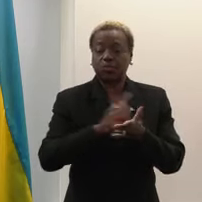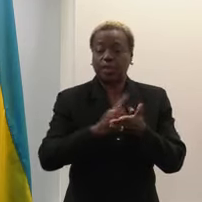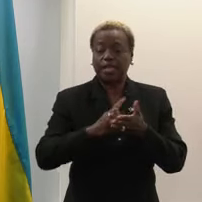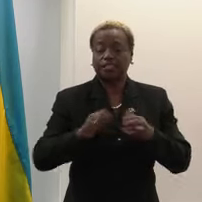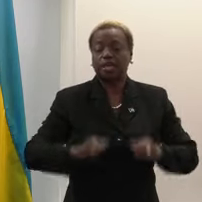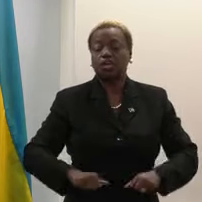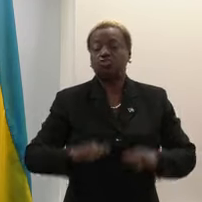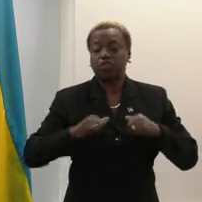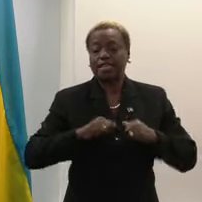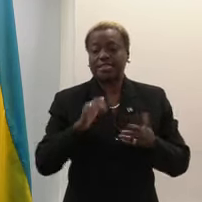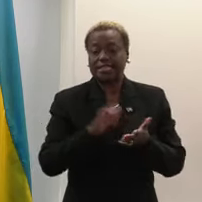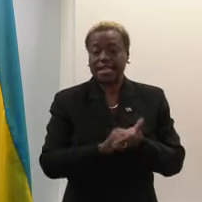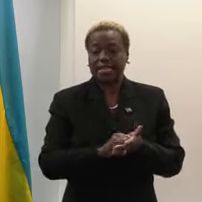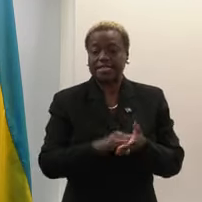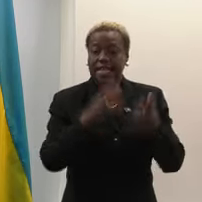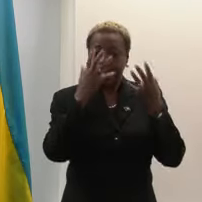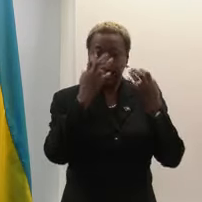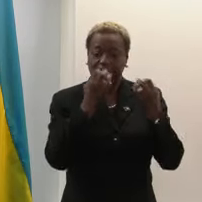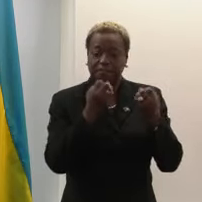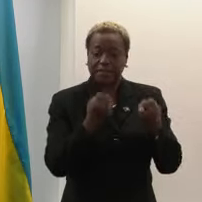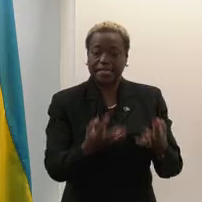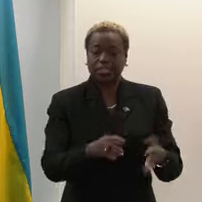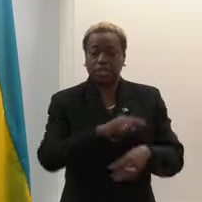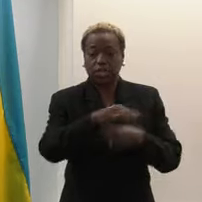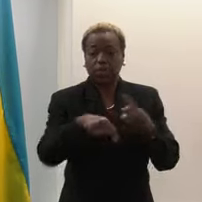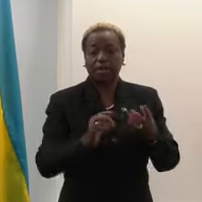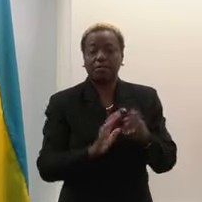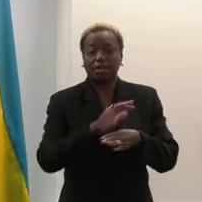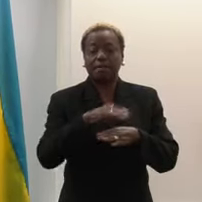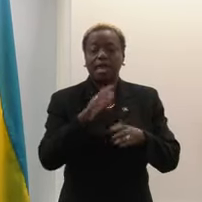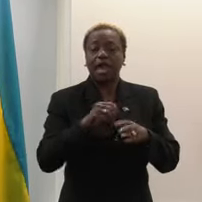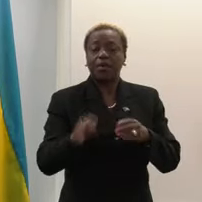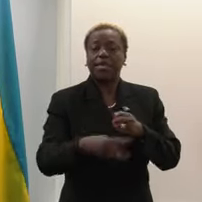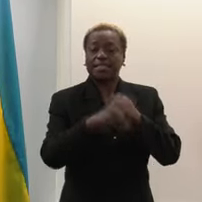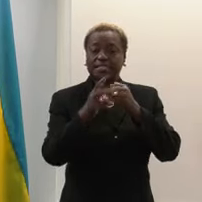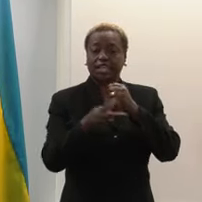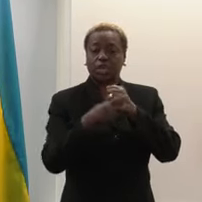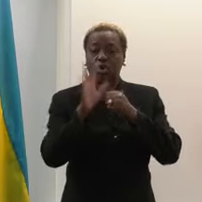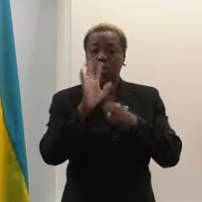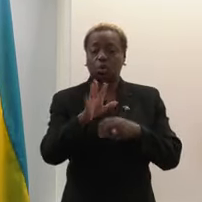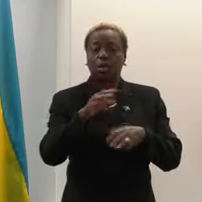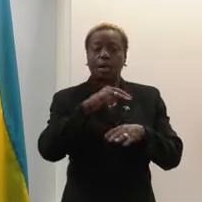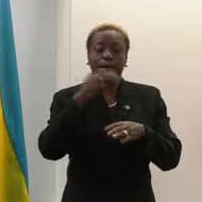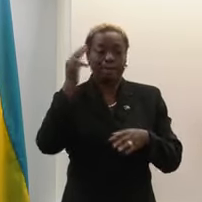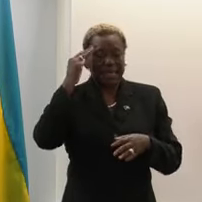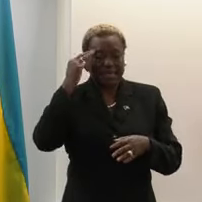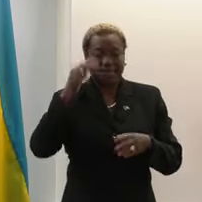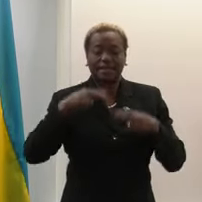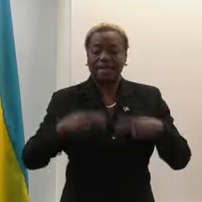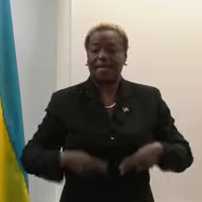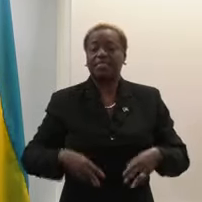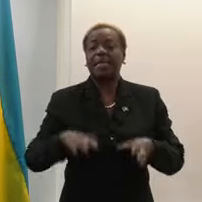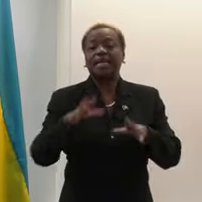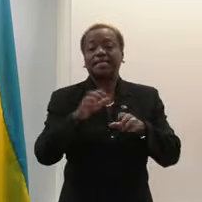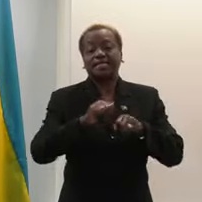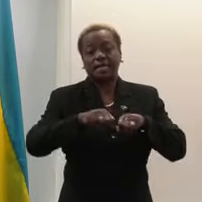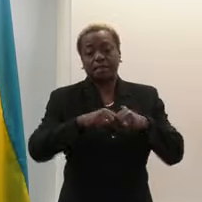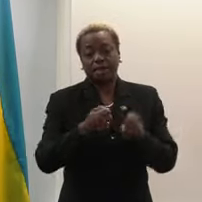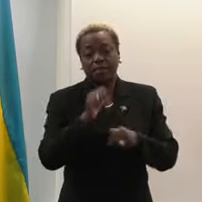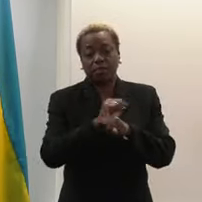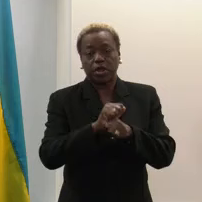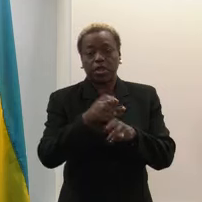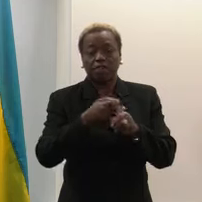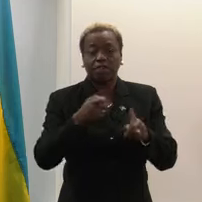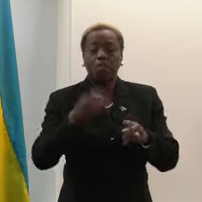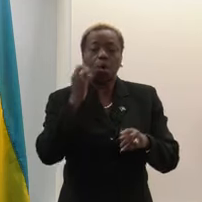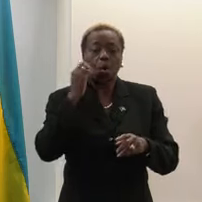information going around in terms of how you can secure your mental health, take a break if you're working from home, try and get exercise,